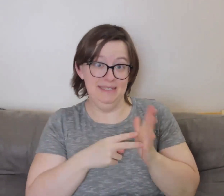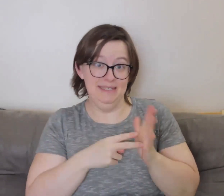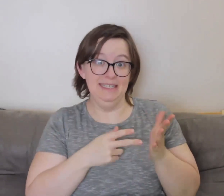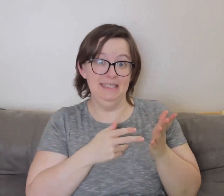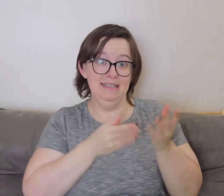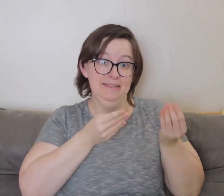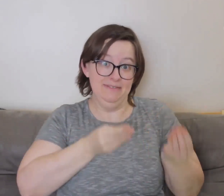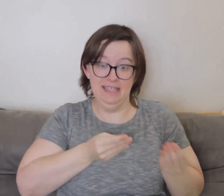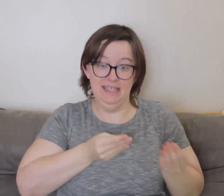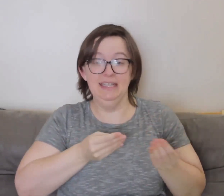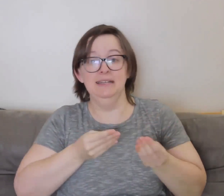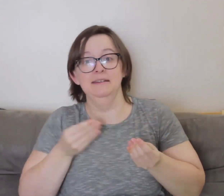Um,